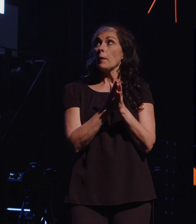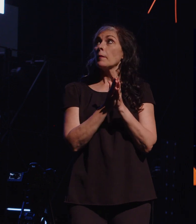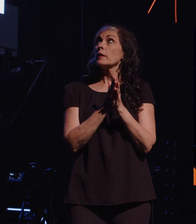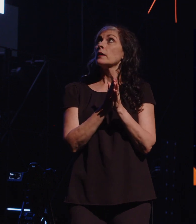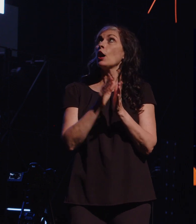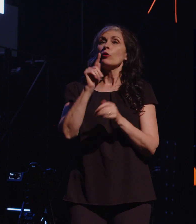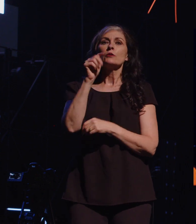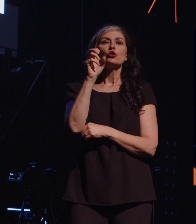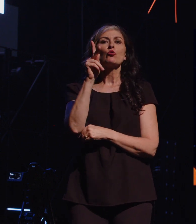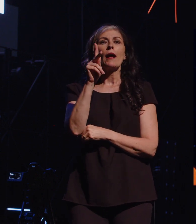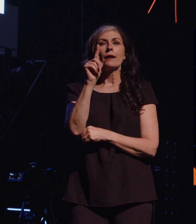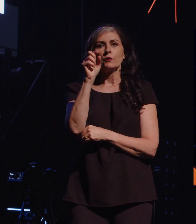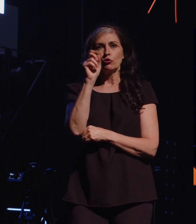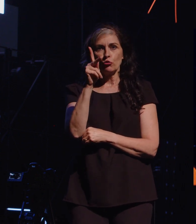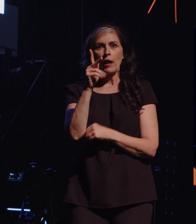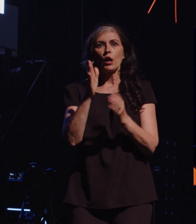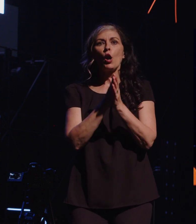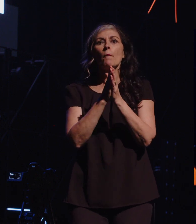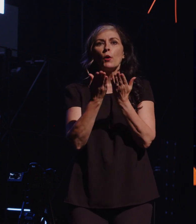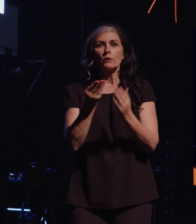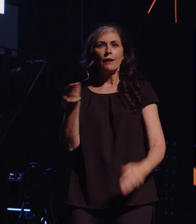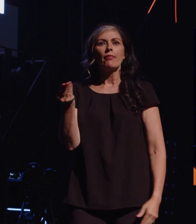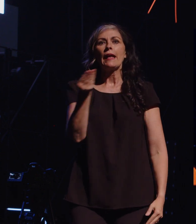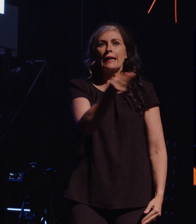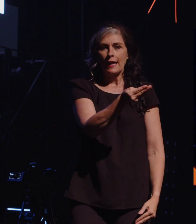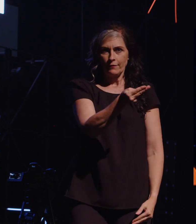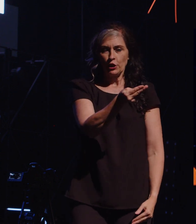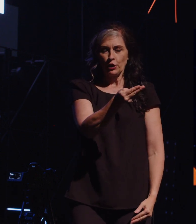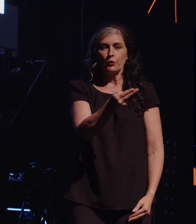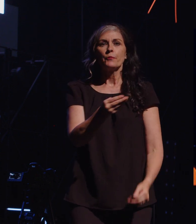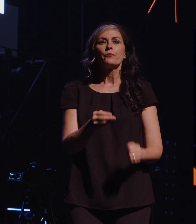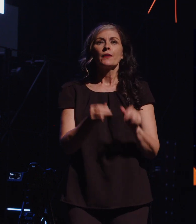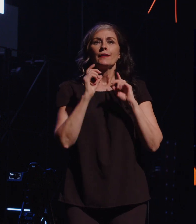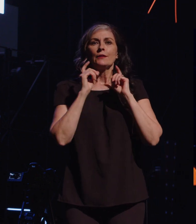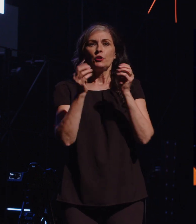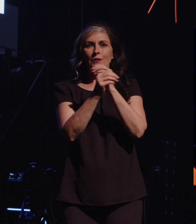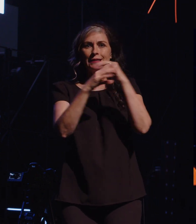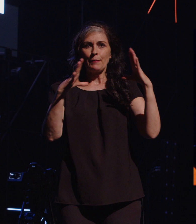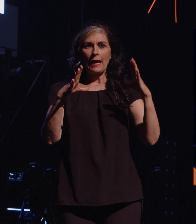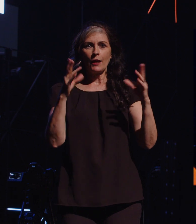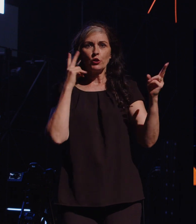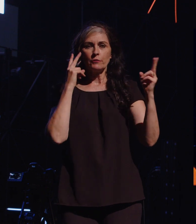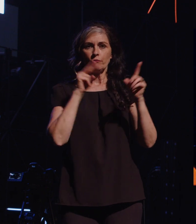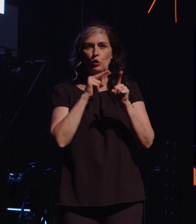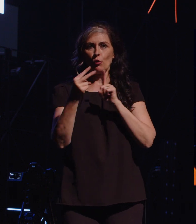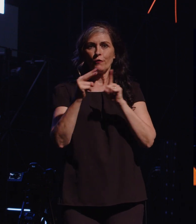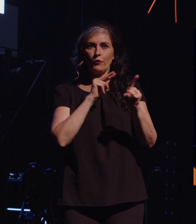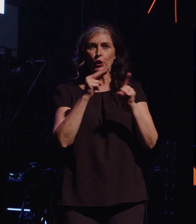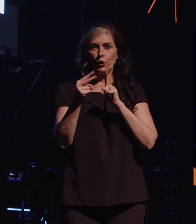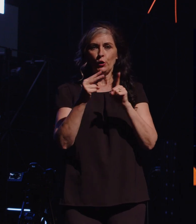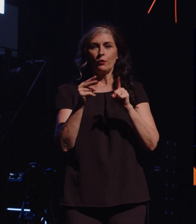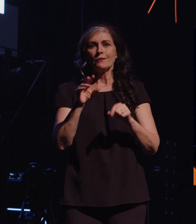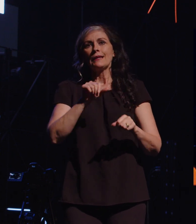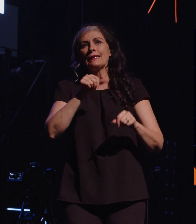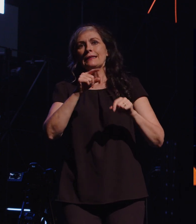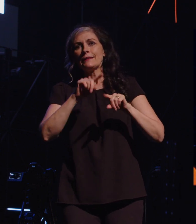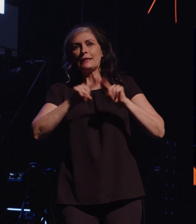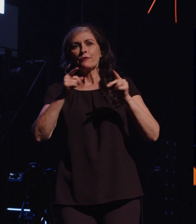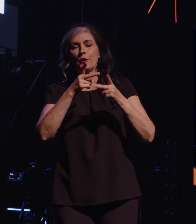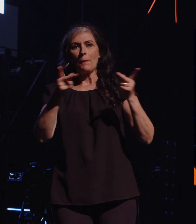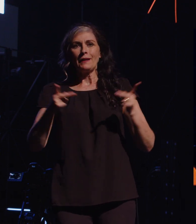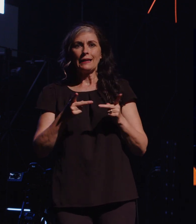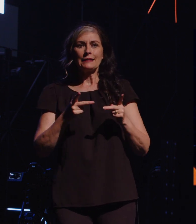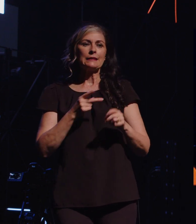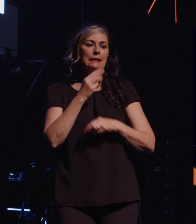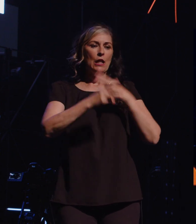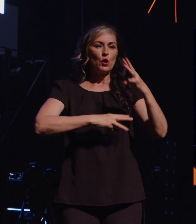may even be something that you want to do to expand your view of making disciples and to see what God's doing in another place of the world. The Grove has a lot of